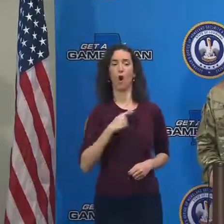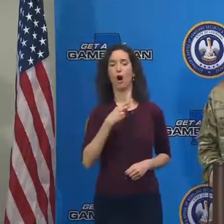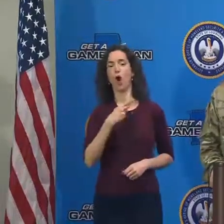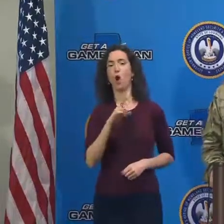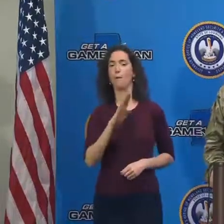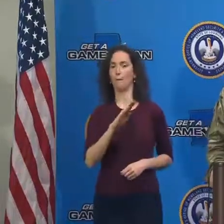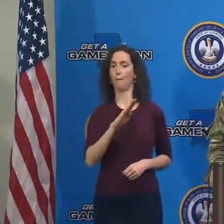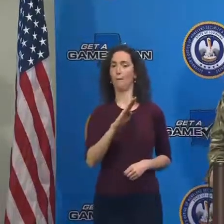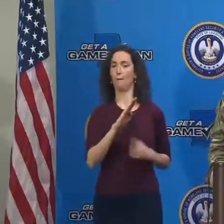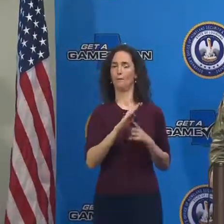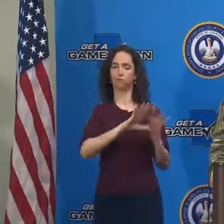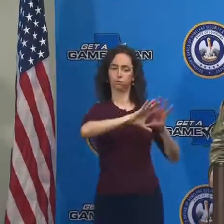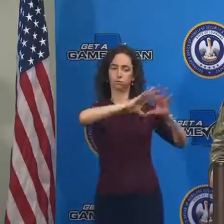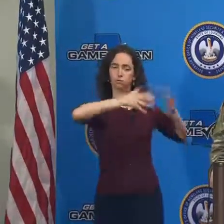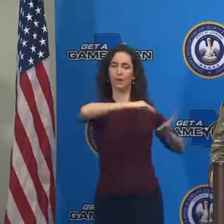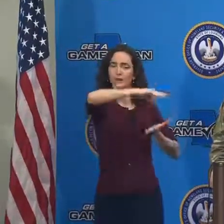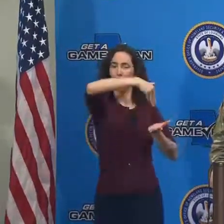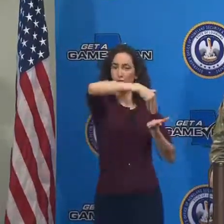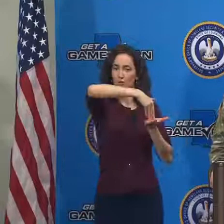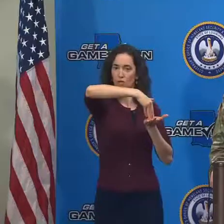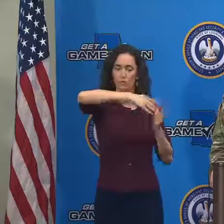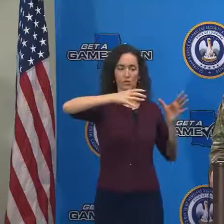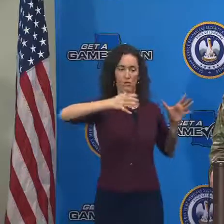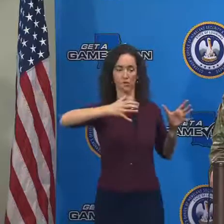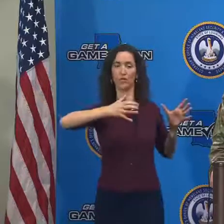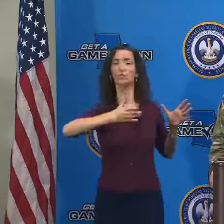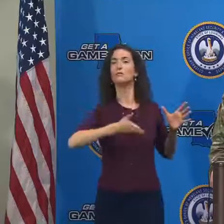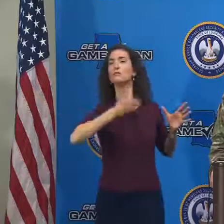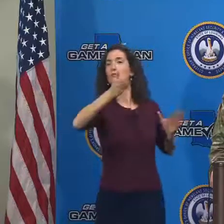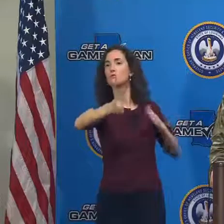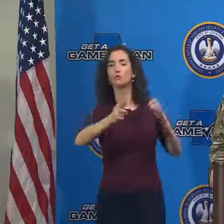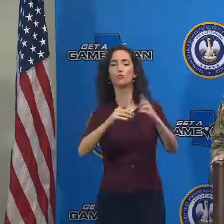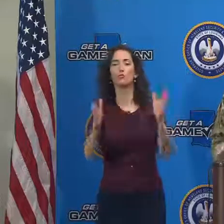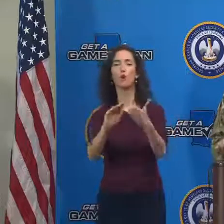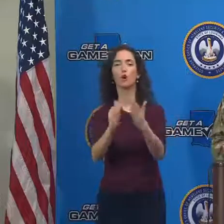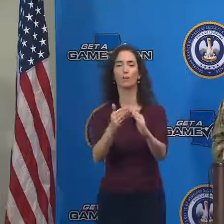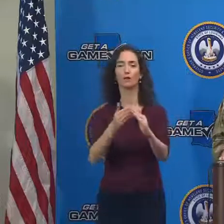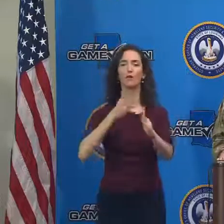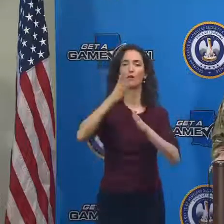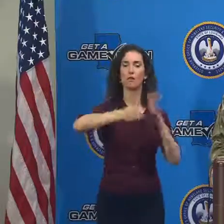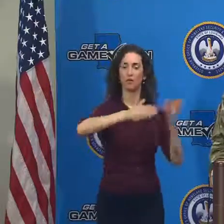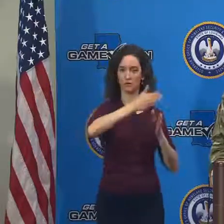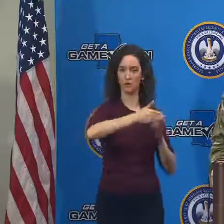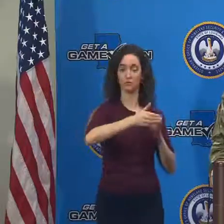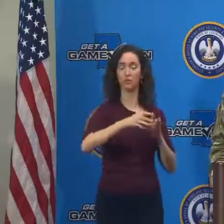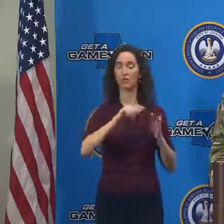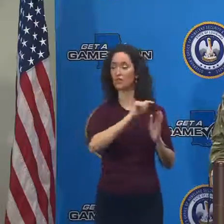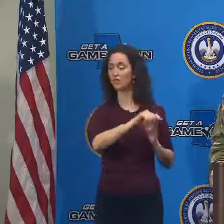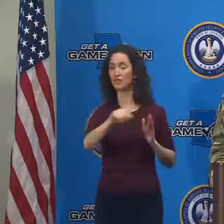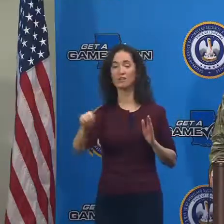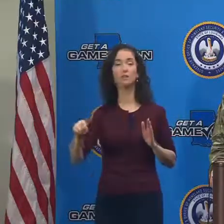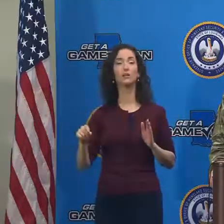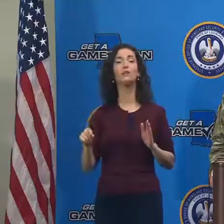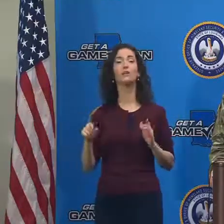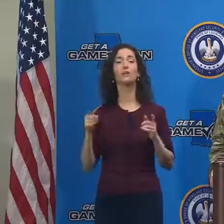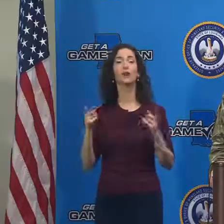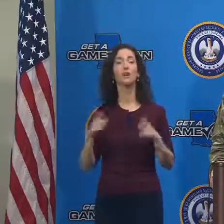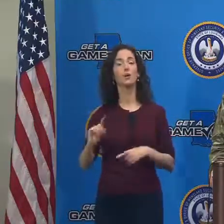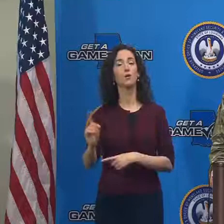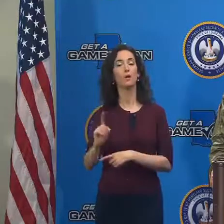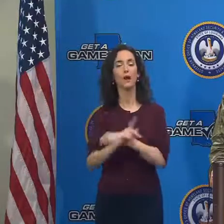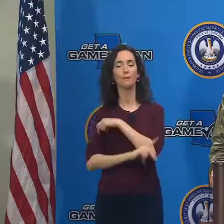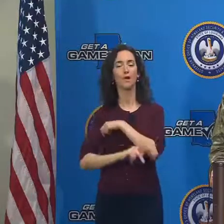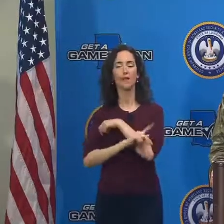spoke operations into smaller communities within the respective parishes. Those operations are taking place in 15